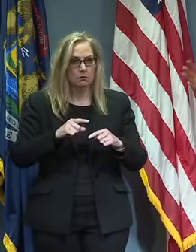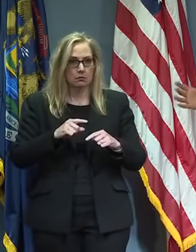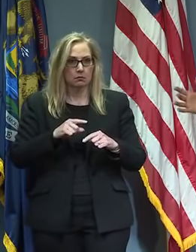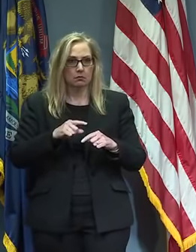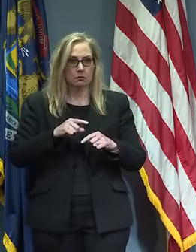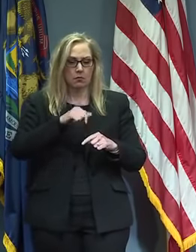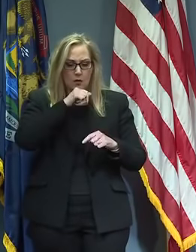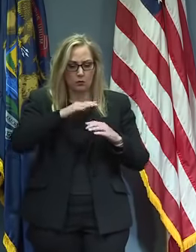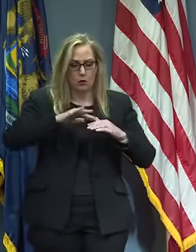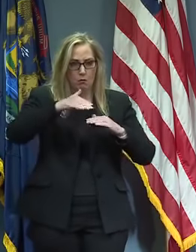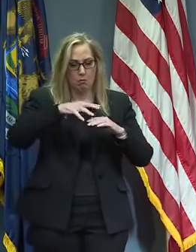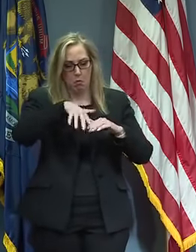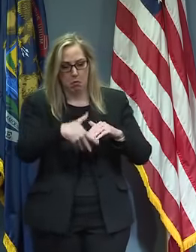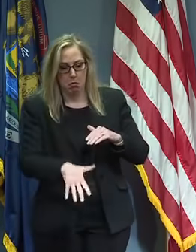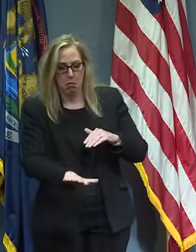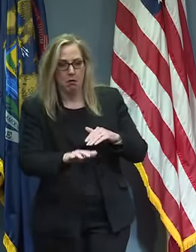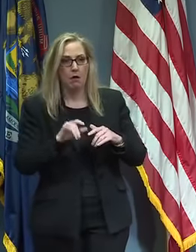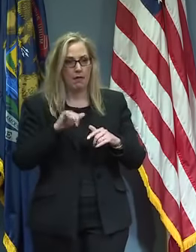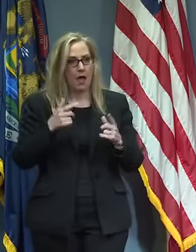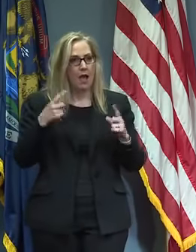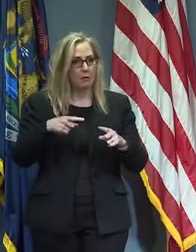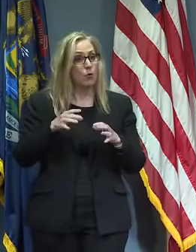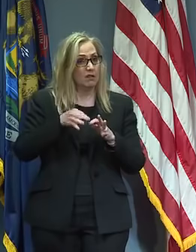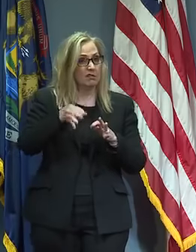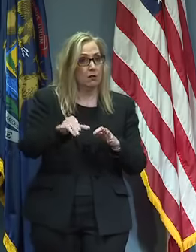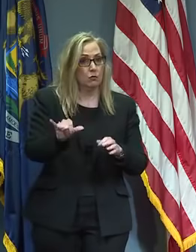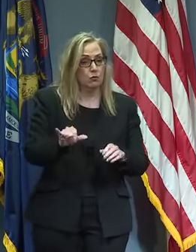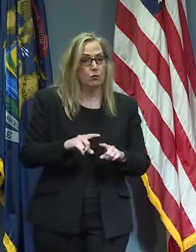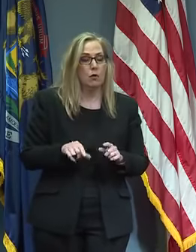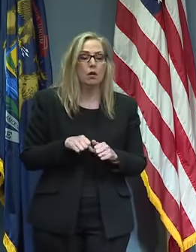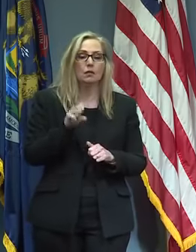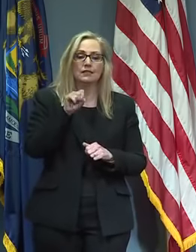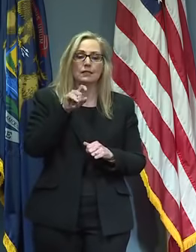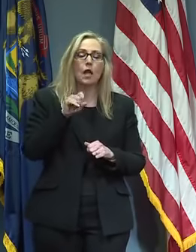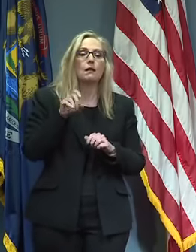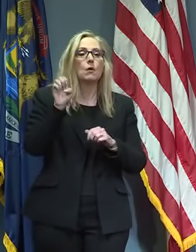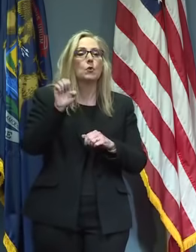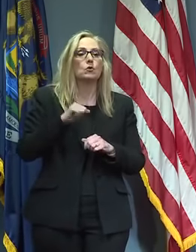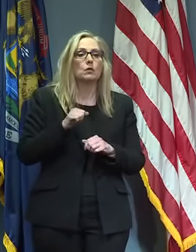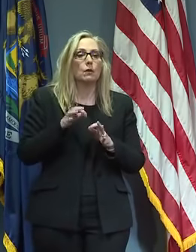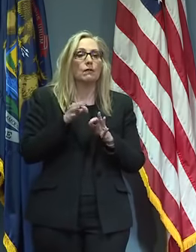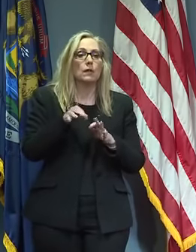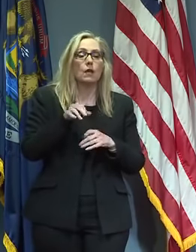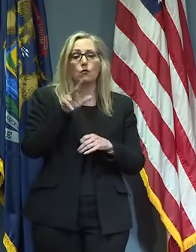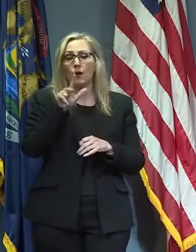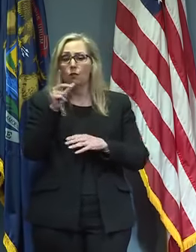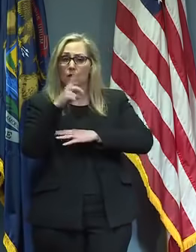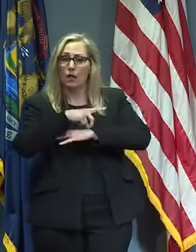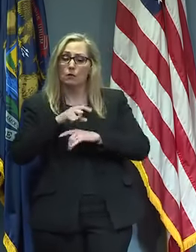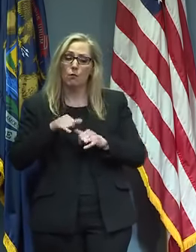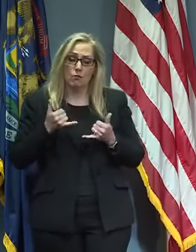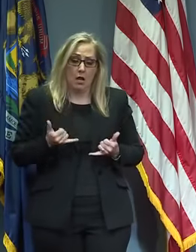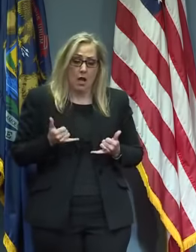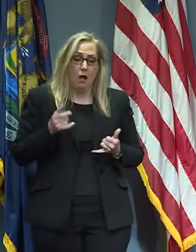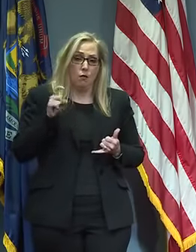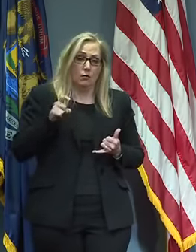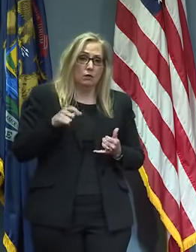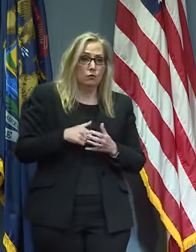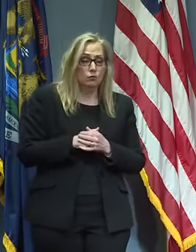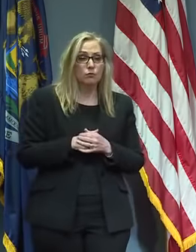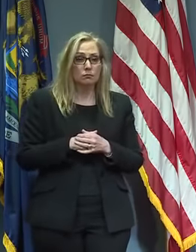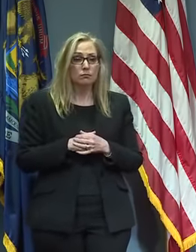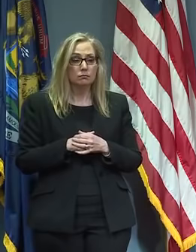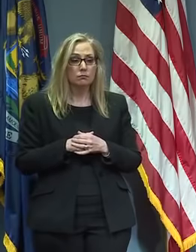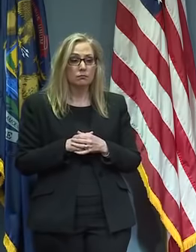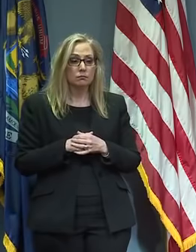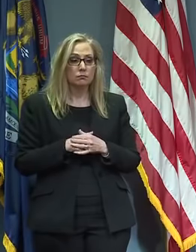only extended, in a global pandemic, a state of emergency by 23 days. So we know we're going to have to take this kind of a